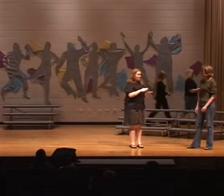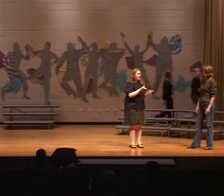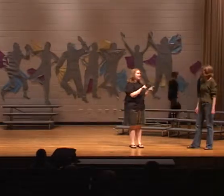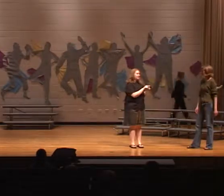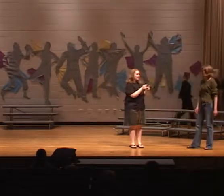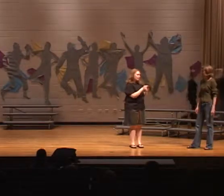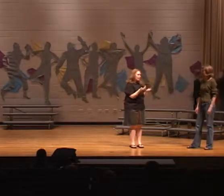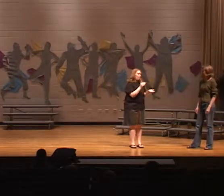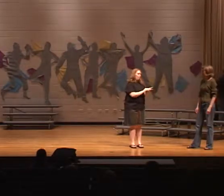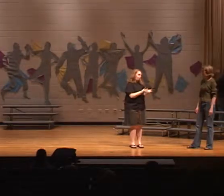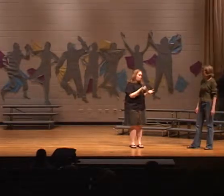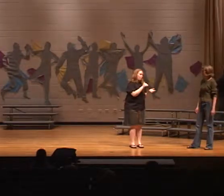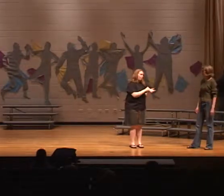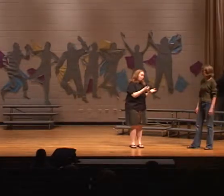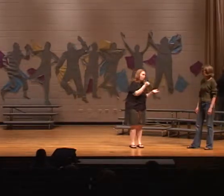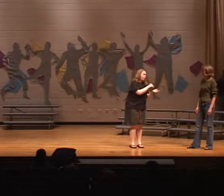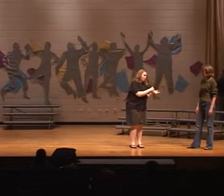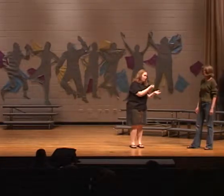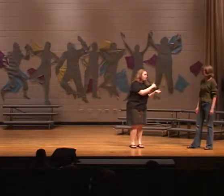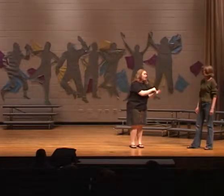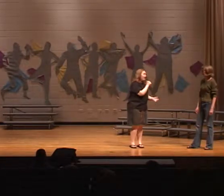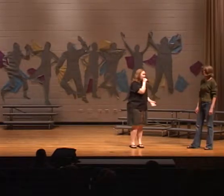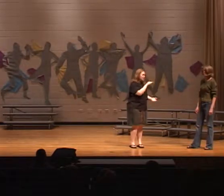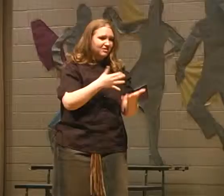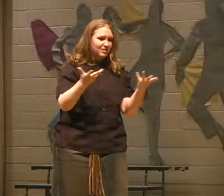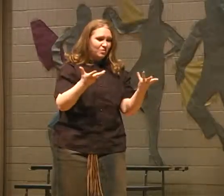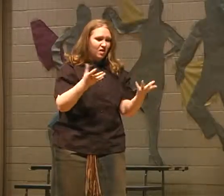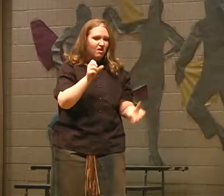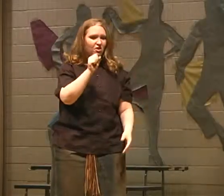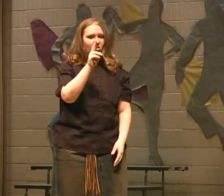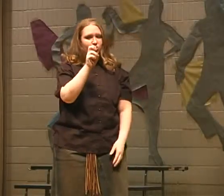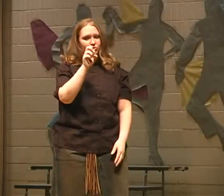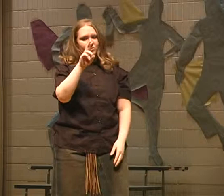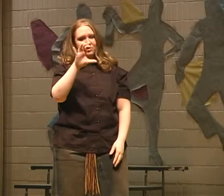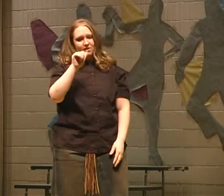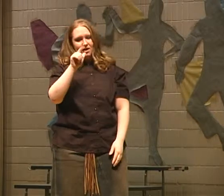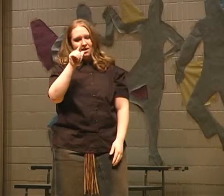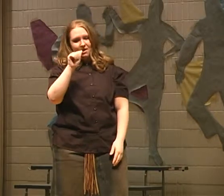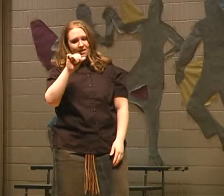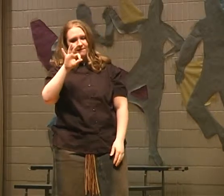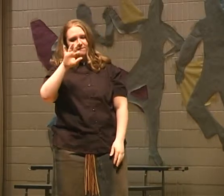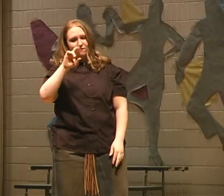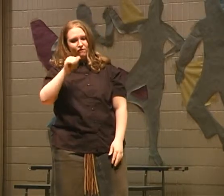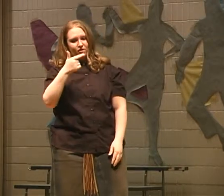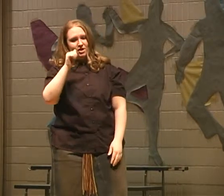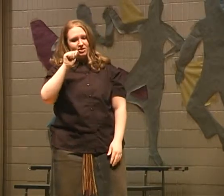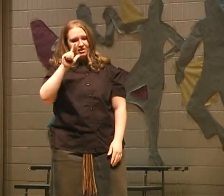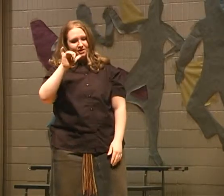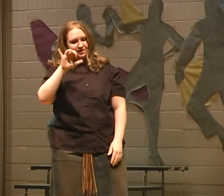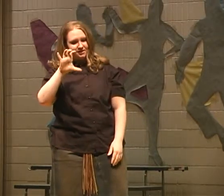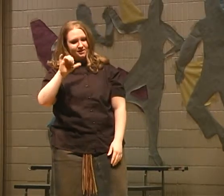I'm happy we sang the same word over and over again. What if we had to sing